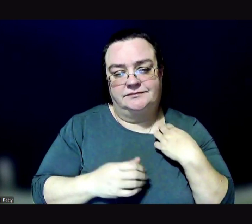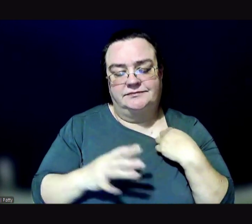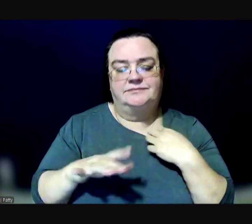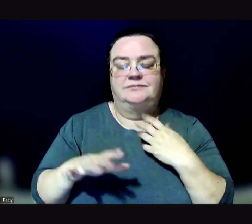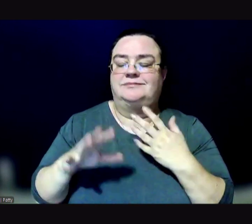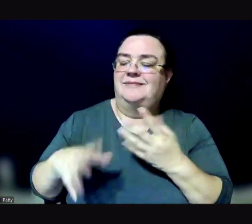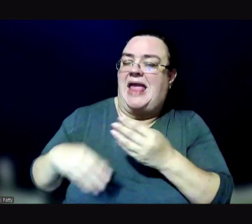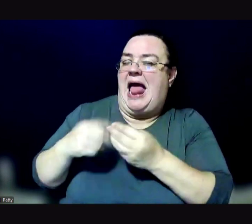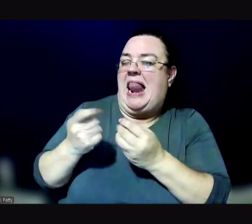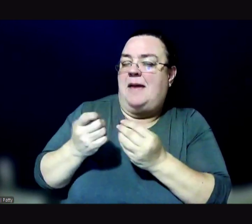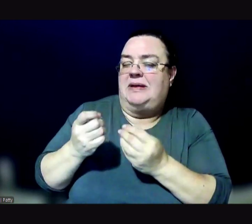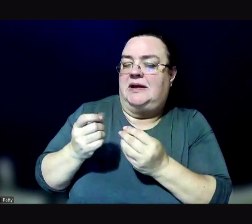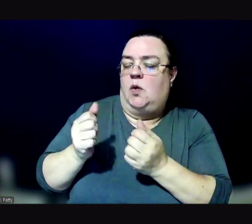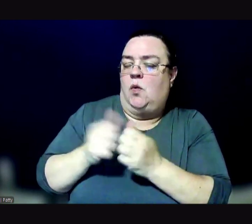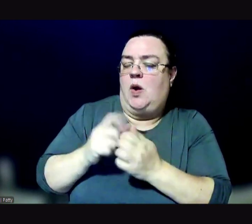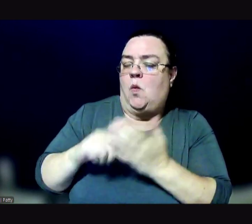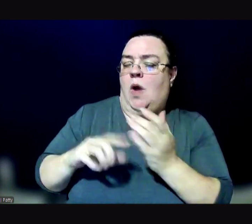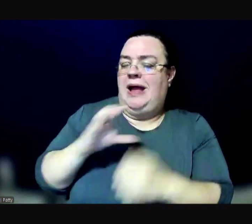said.